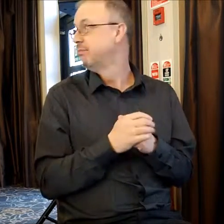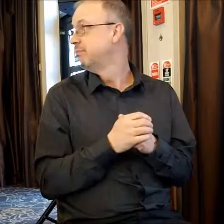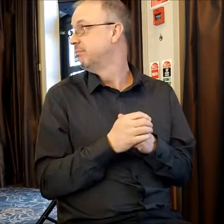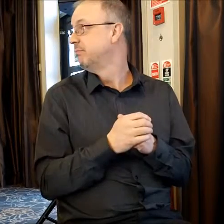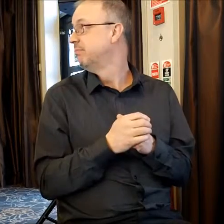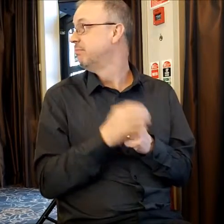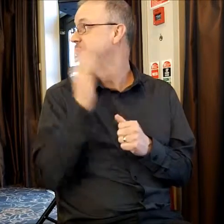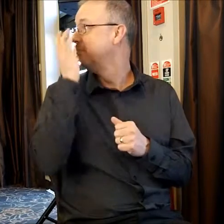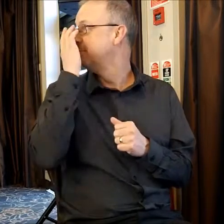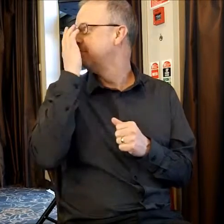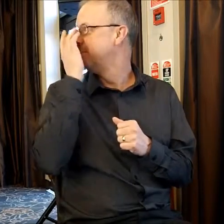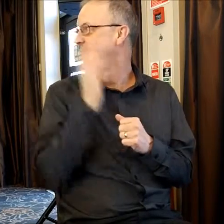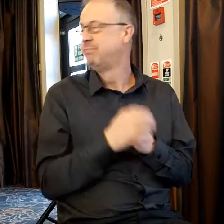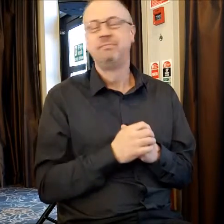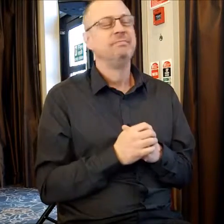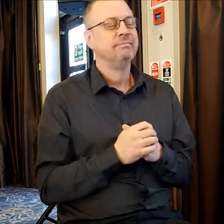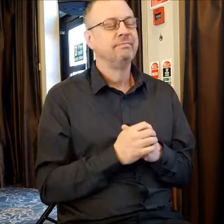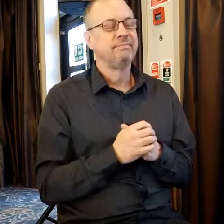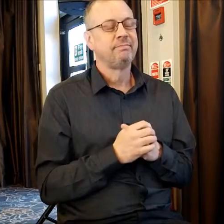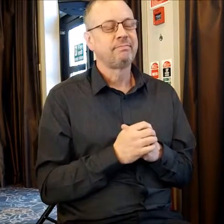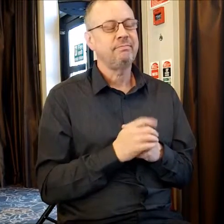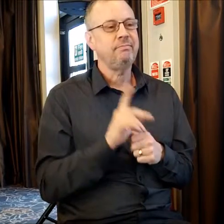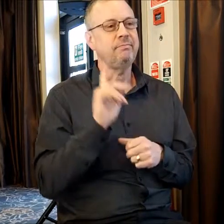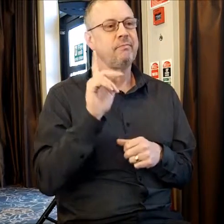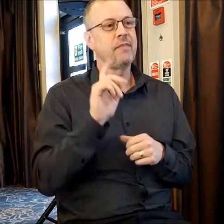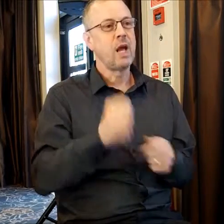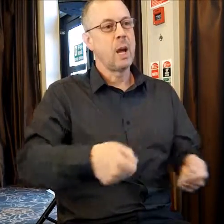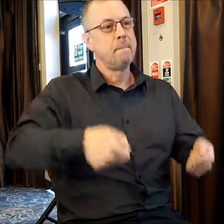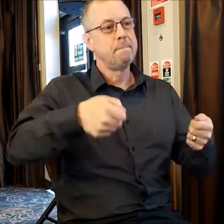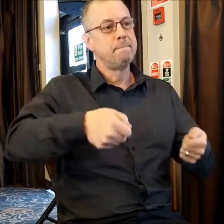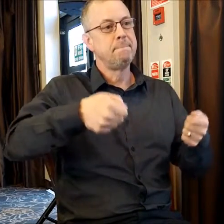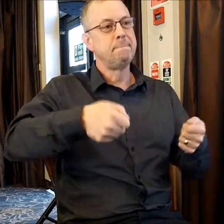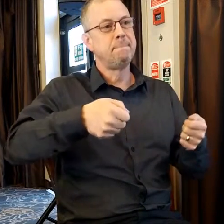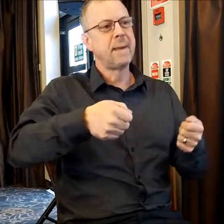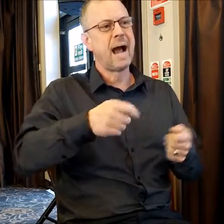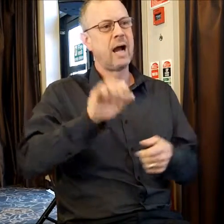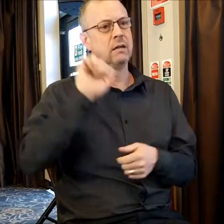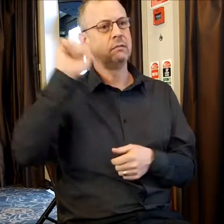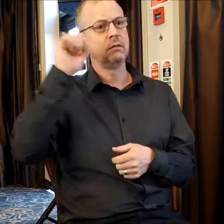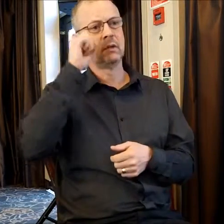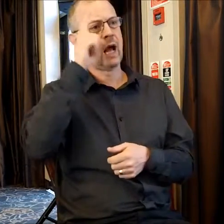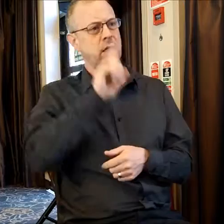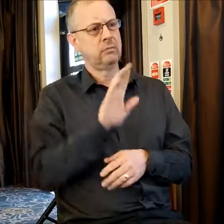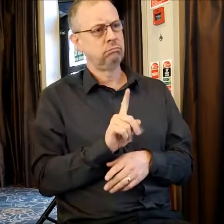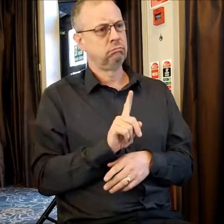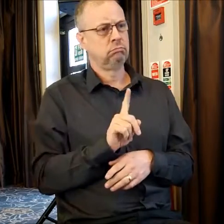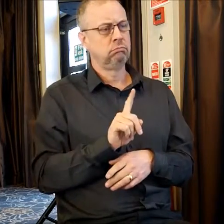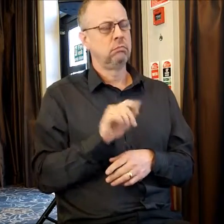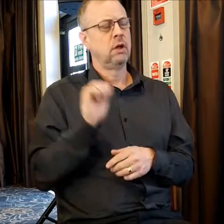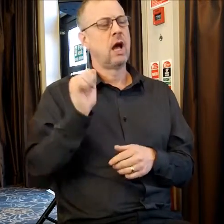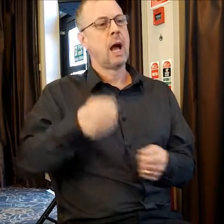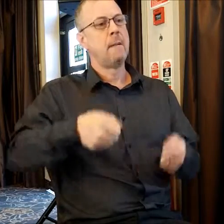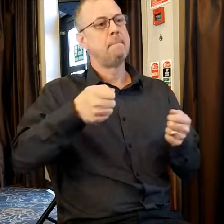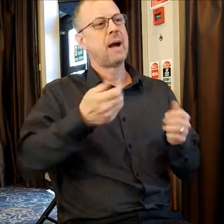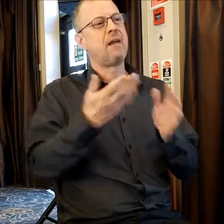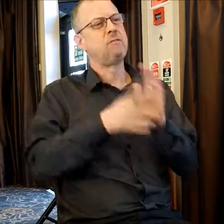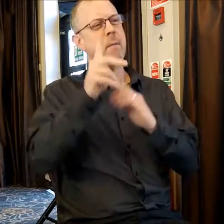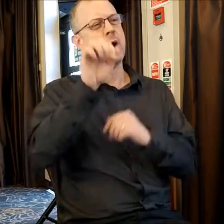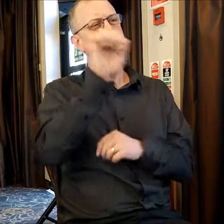up. The bags weren't actually our idea. Somebody was already doing it in Europe, and we adapted